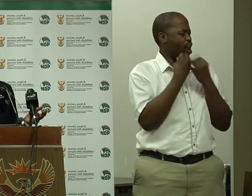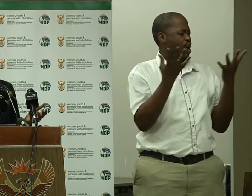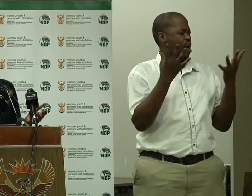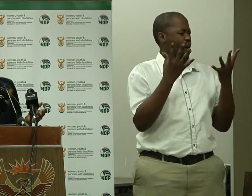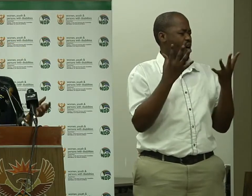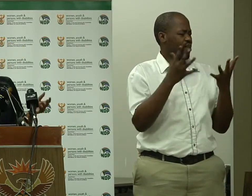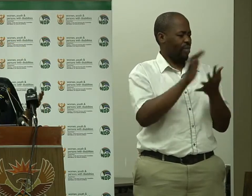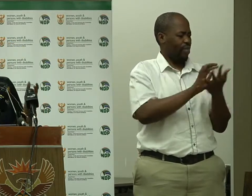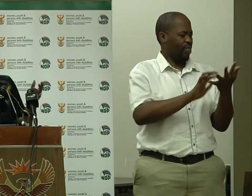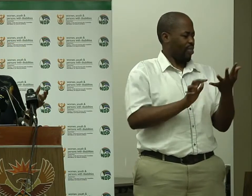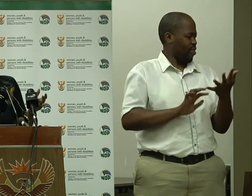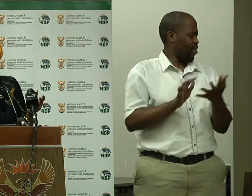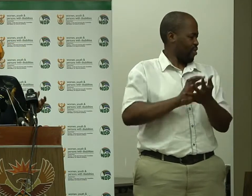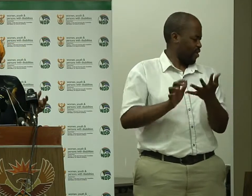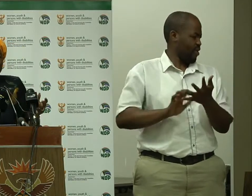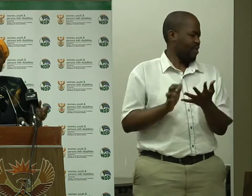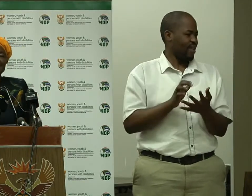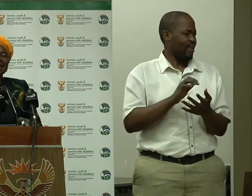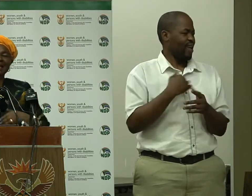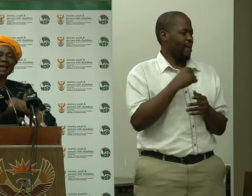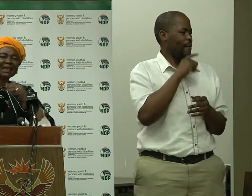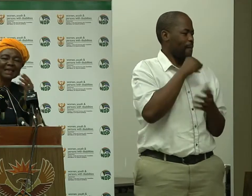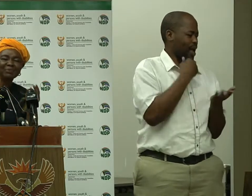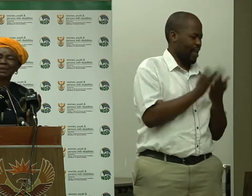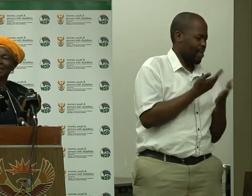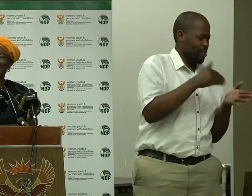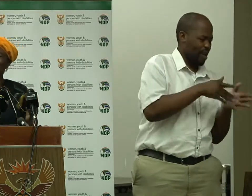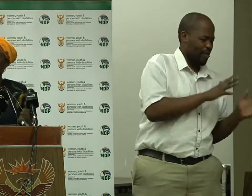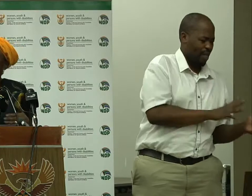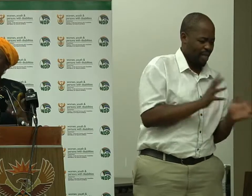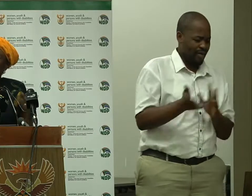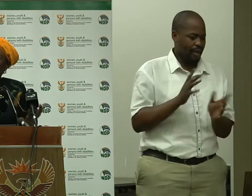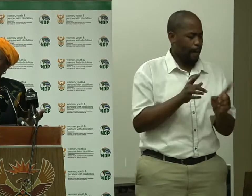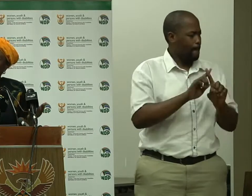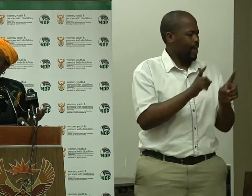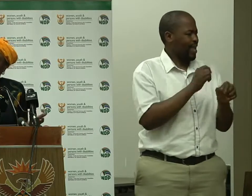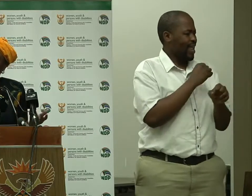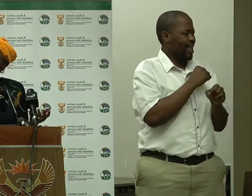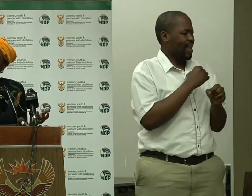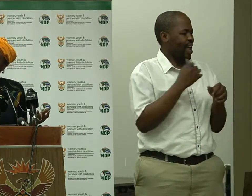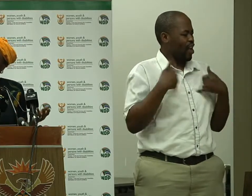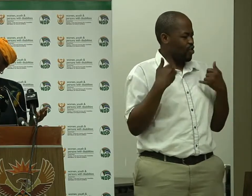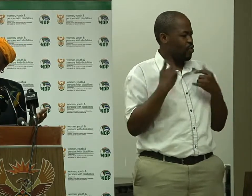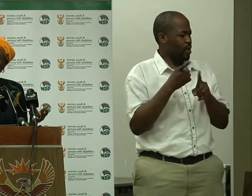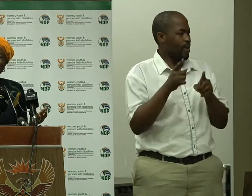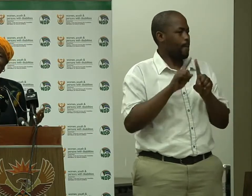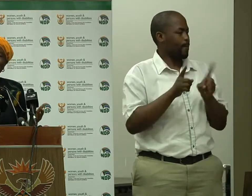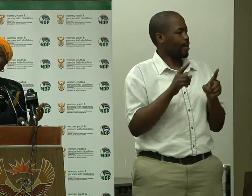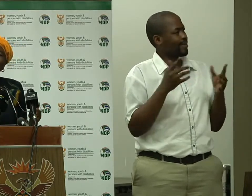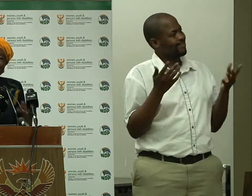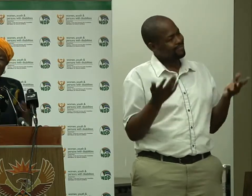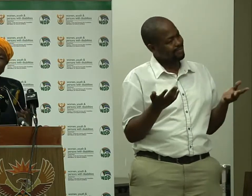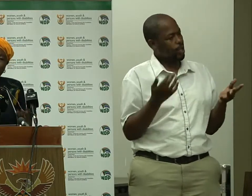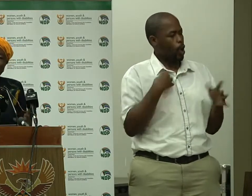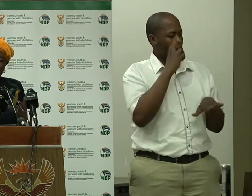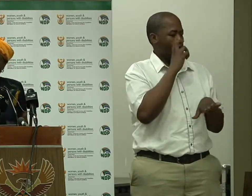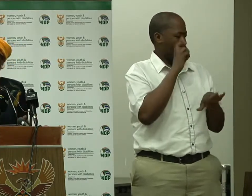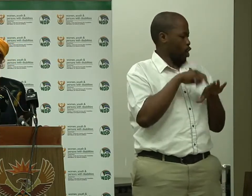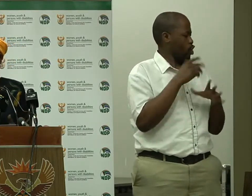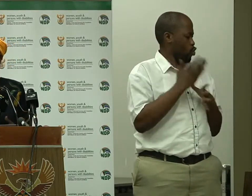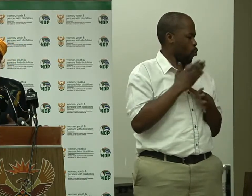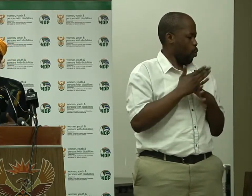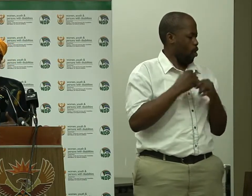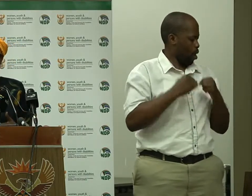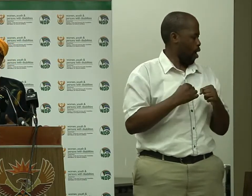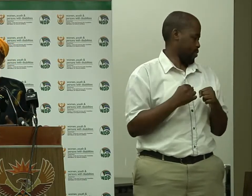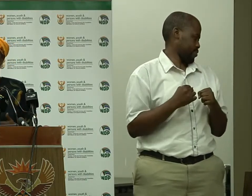conversations that, oh, can men be feminists? Can this be this? And I really enjoyed them, but I said, we need to work